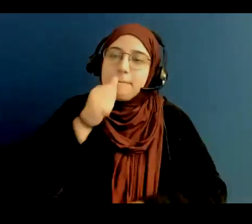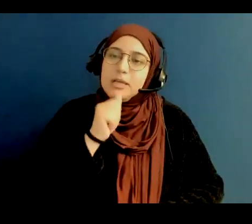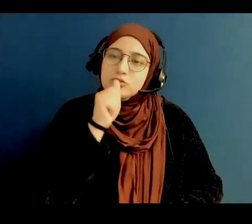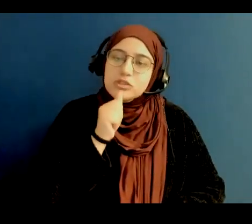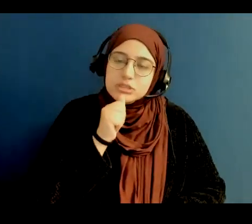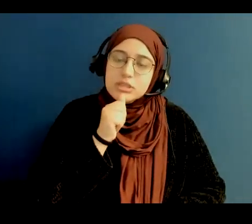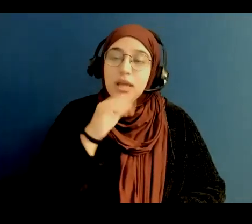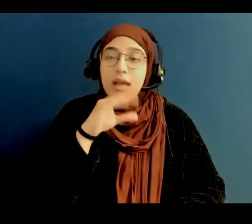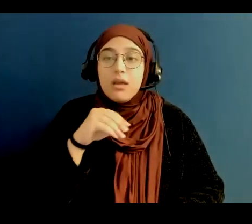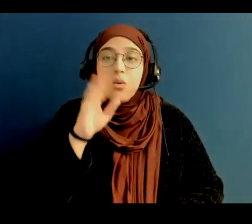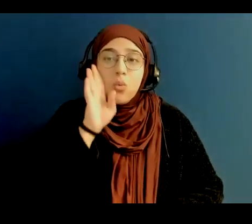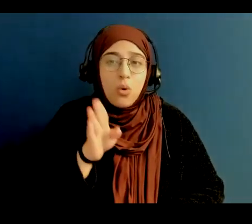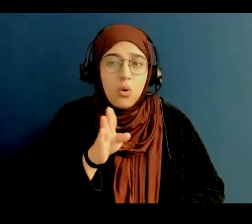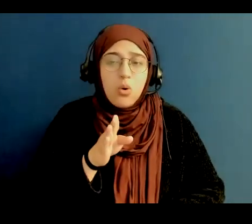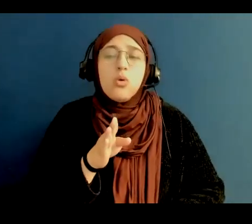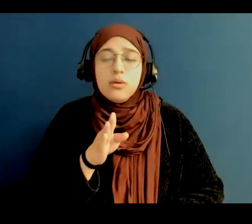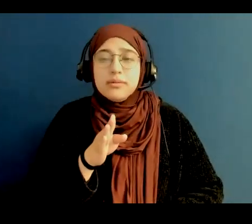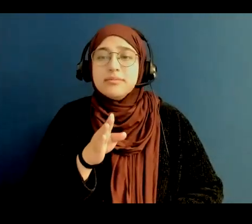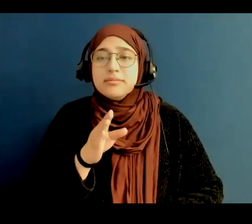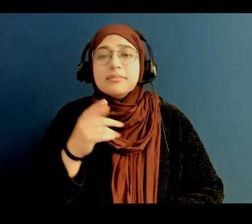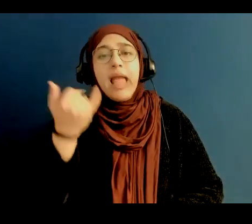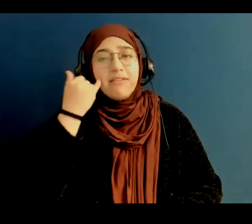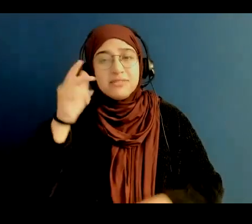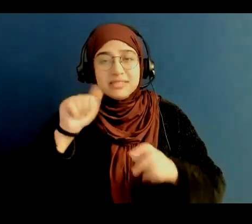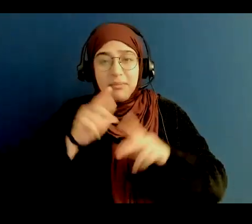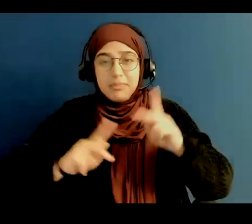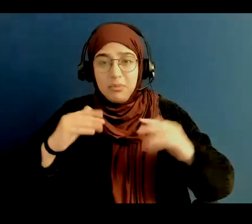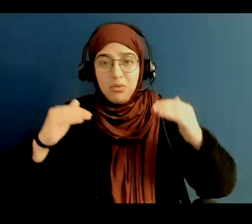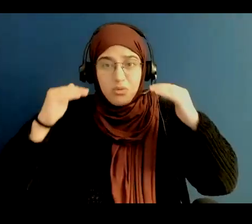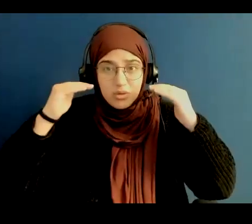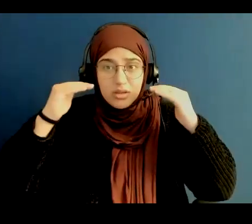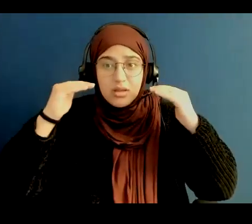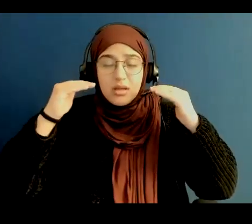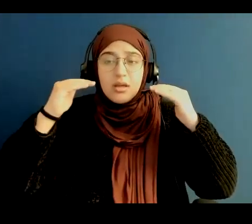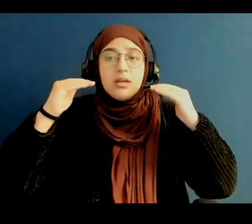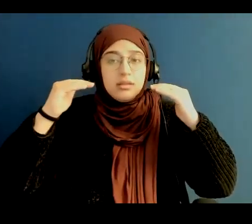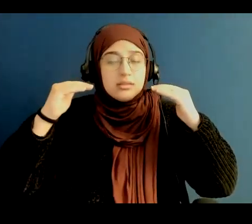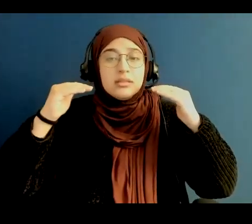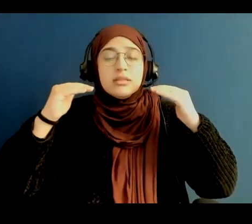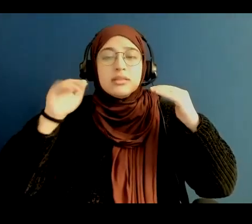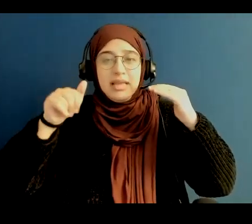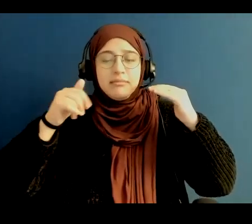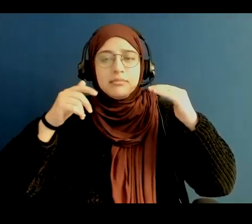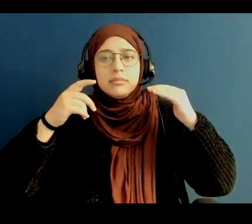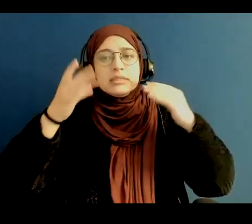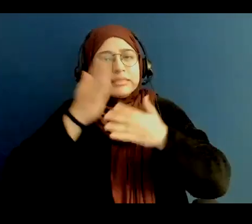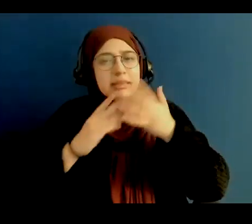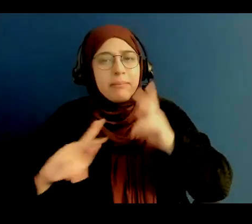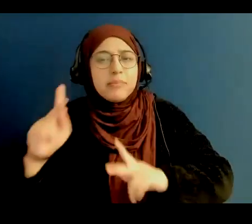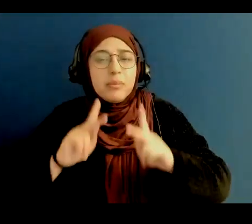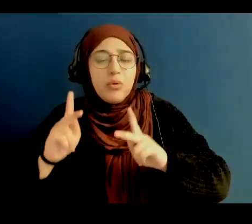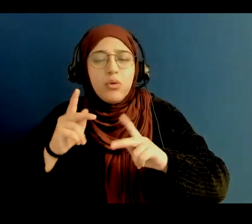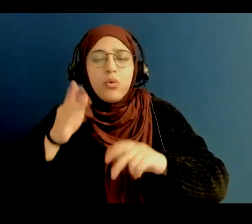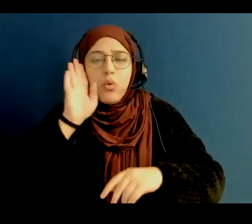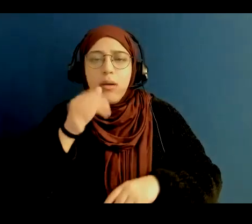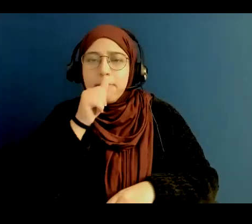And there will be, this is 10 people, let's say, and everybody's going to give up at certain levels of patience. This person will give up here, this